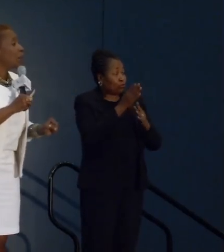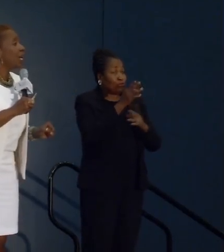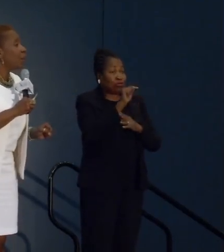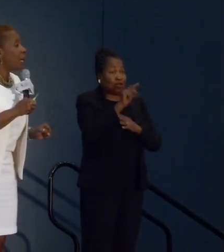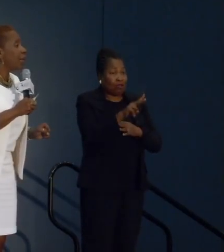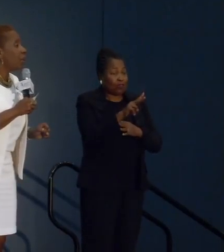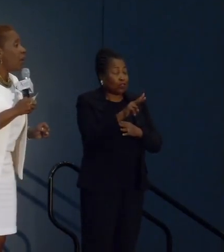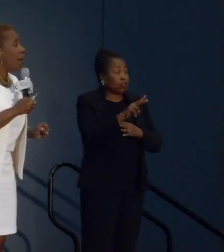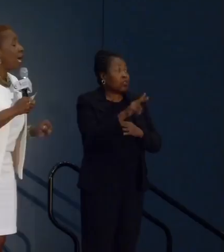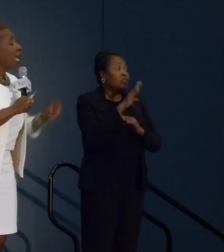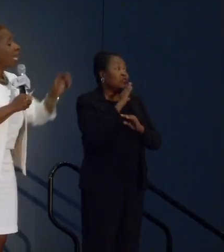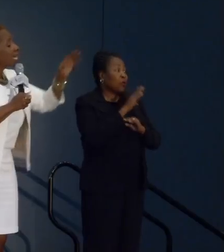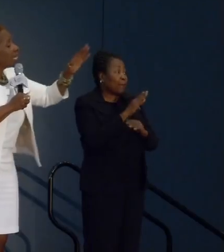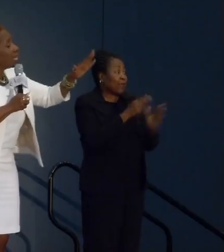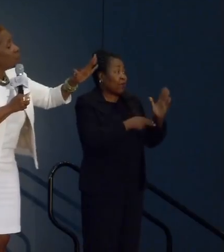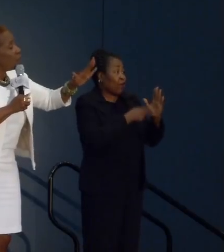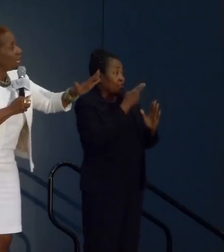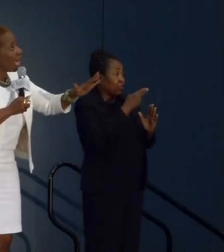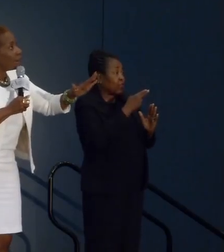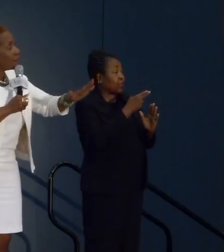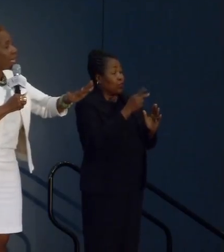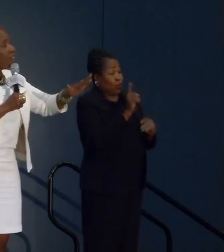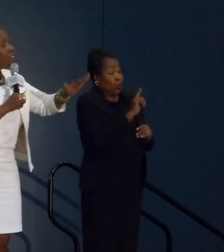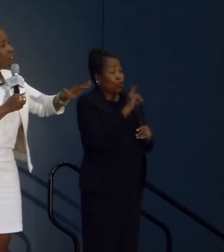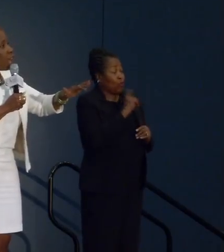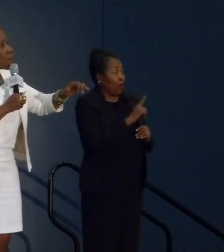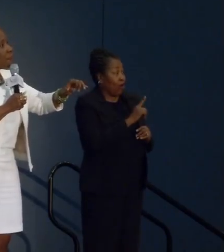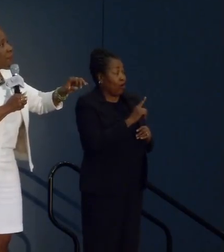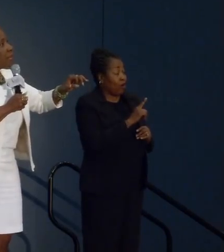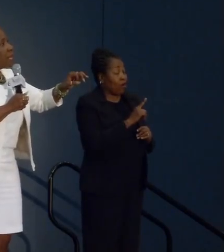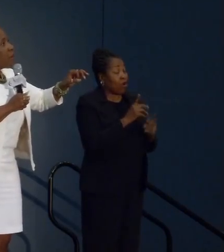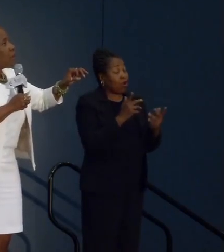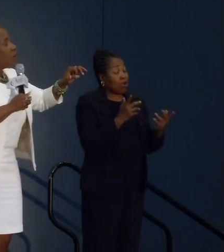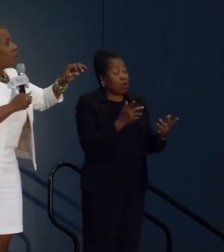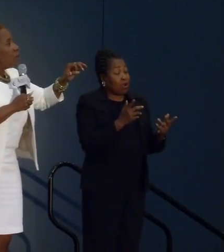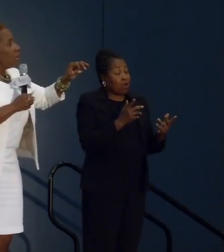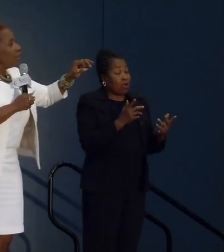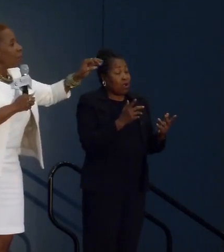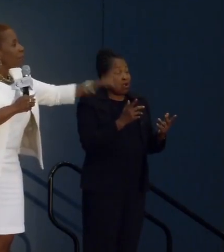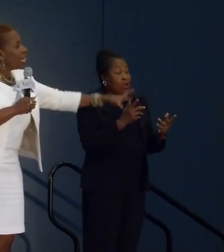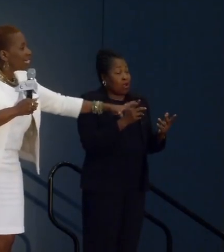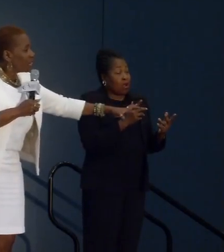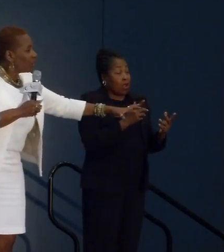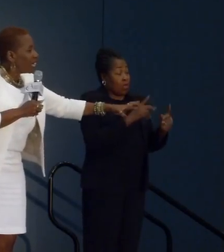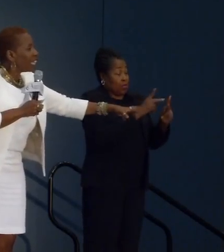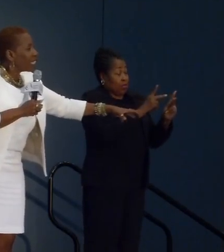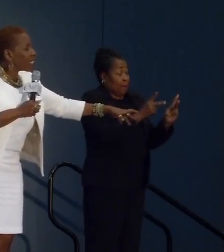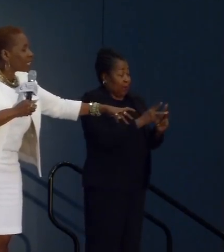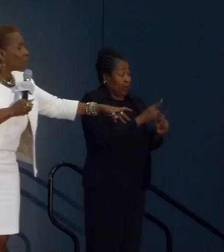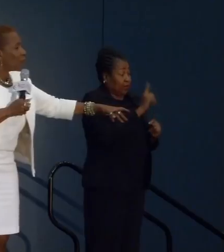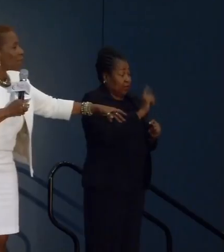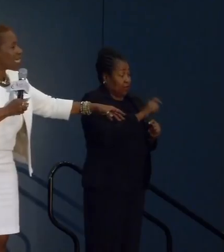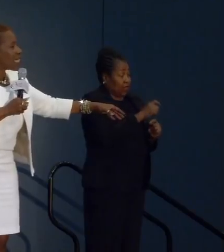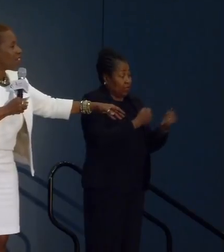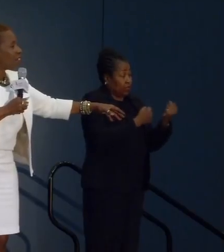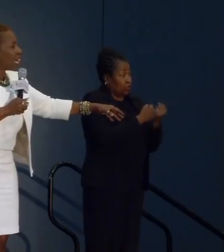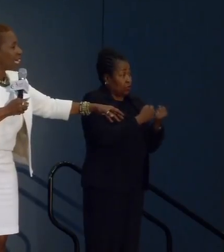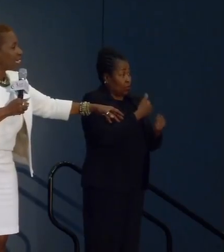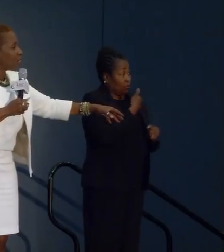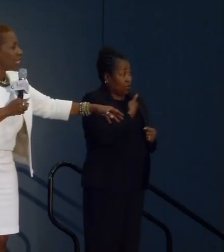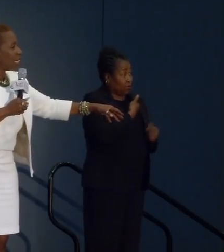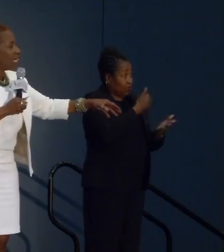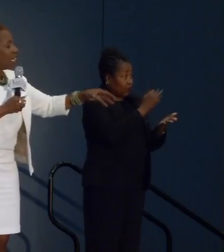authentic where you are. And I'll tell you what got me from the place of needing to support